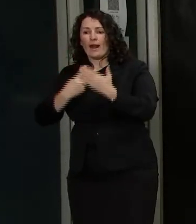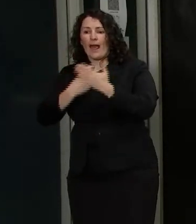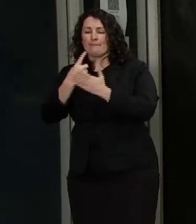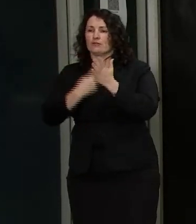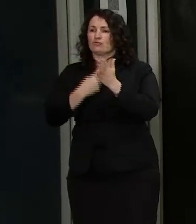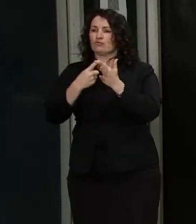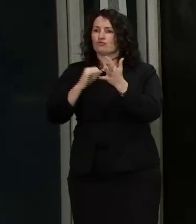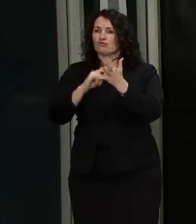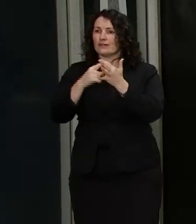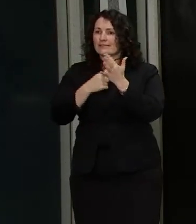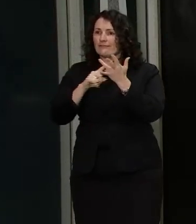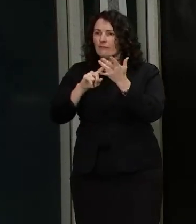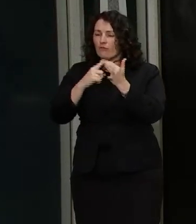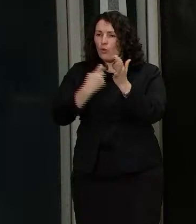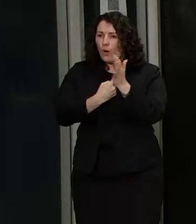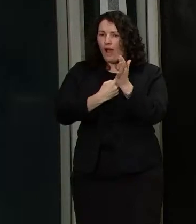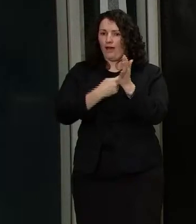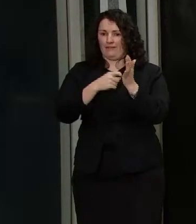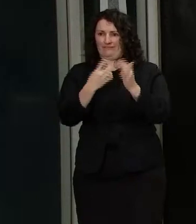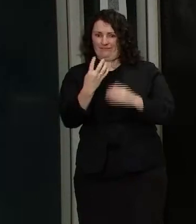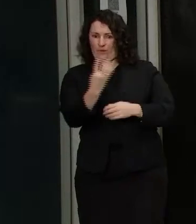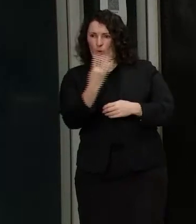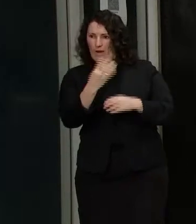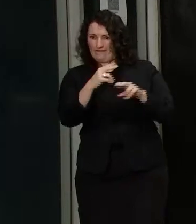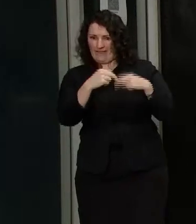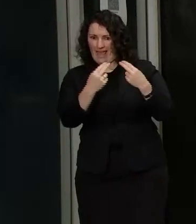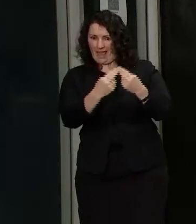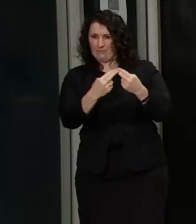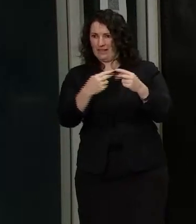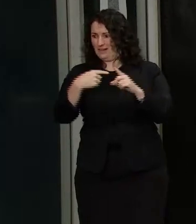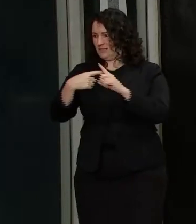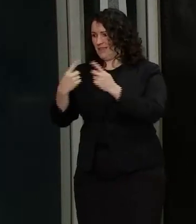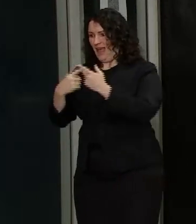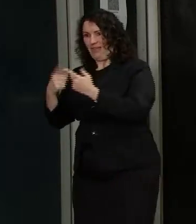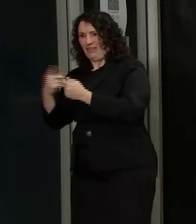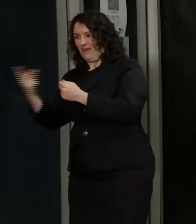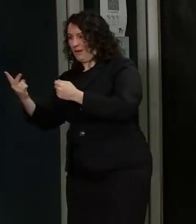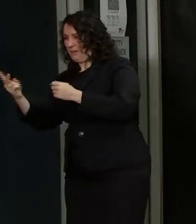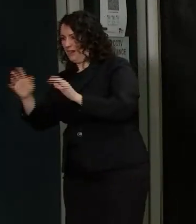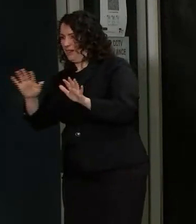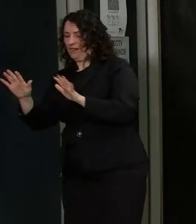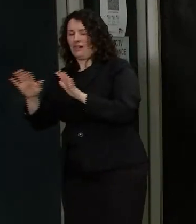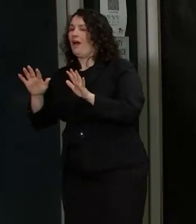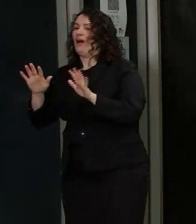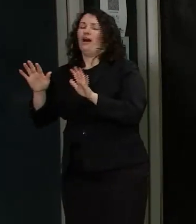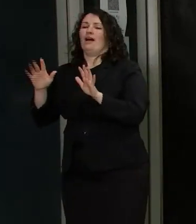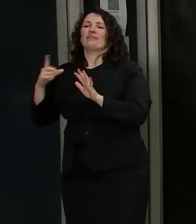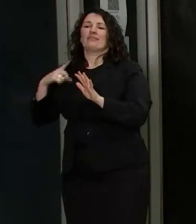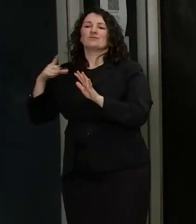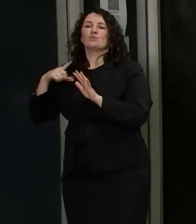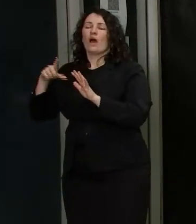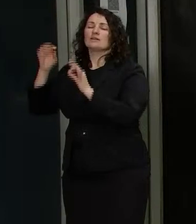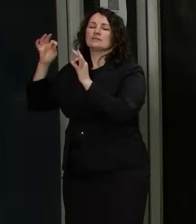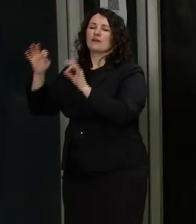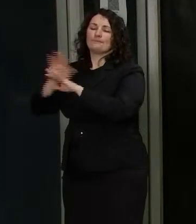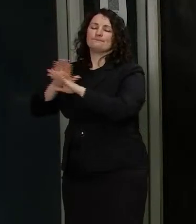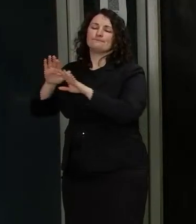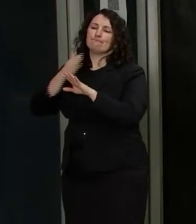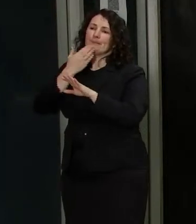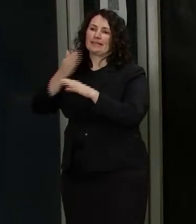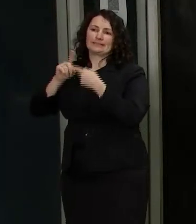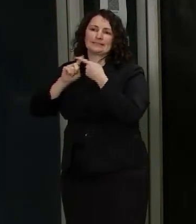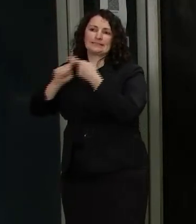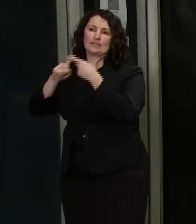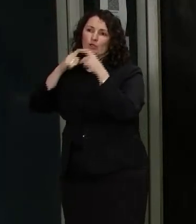the advice from public health was that we needed to tweak our easing of restrictions for metropolitan Melbourne and remain or have